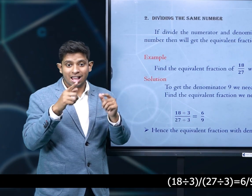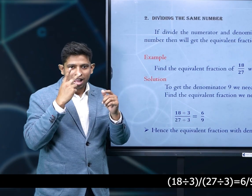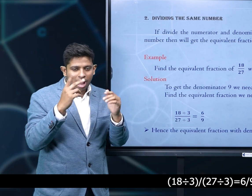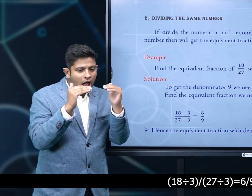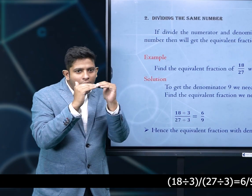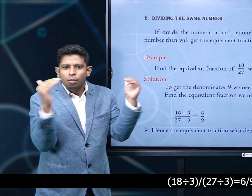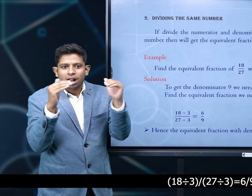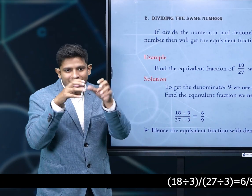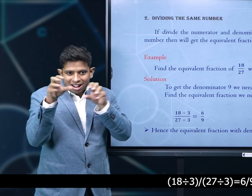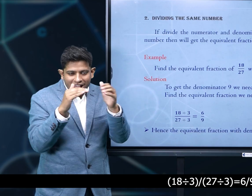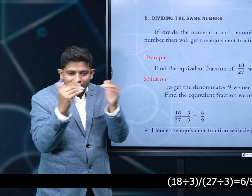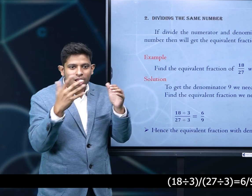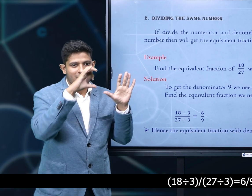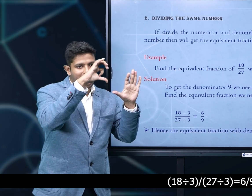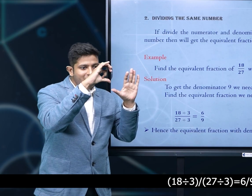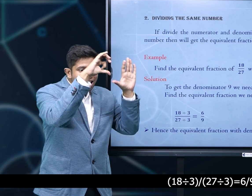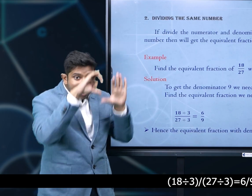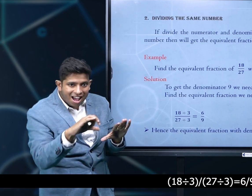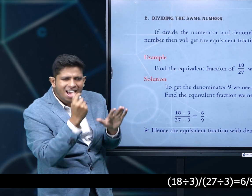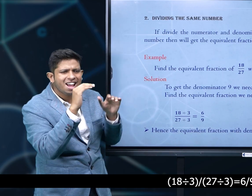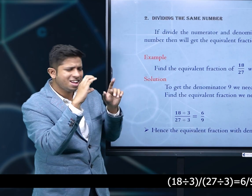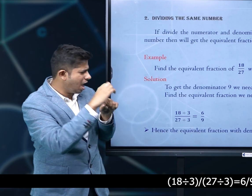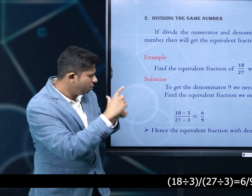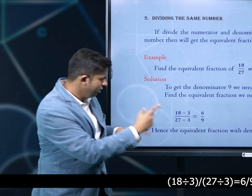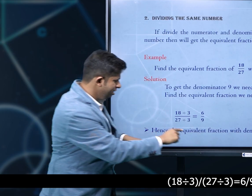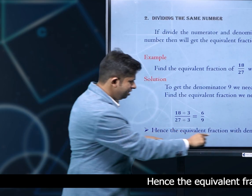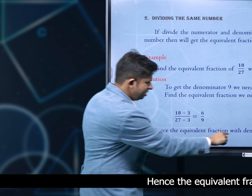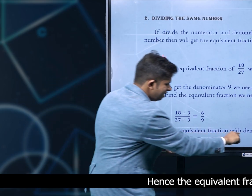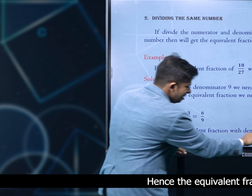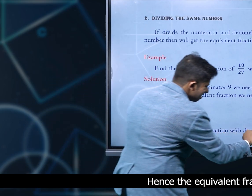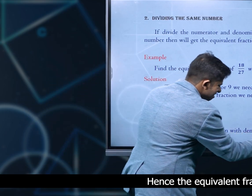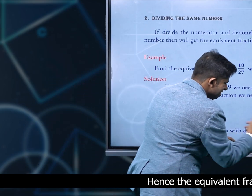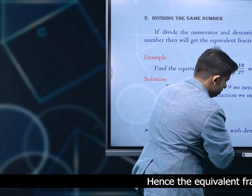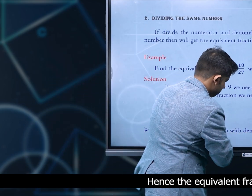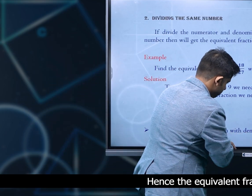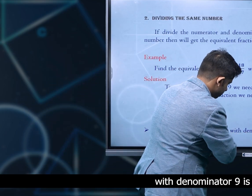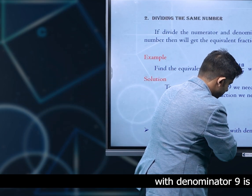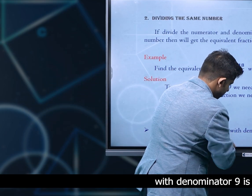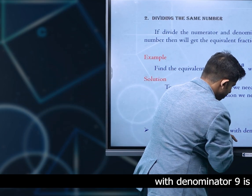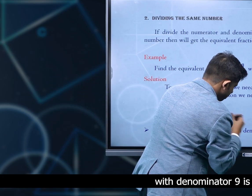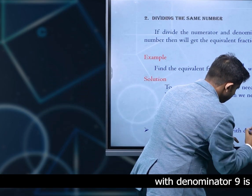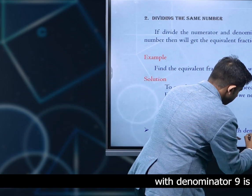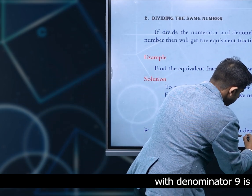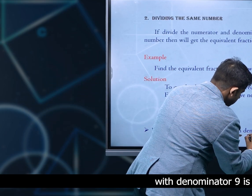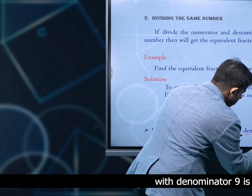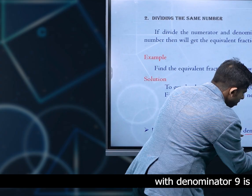Divided by 3 by 27 divided by 3 is 6 by 9. Hence the equivalent fraction with denominator 9 is 6 by